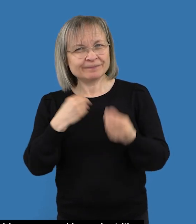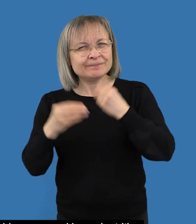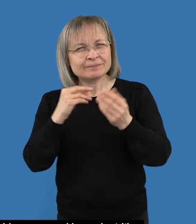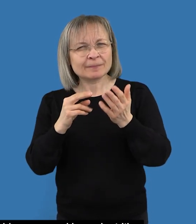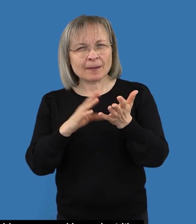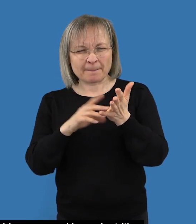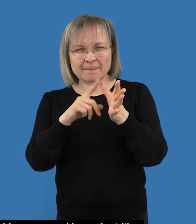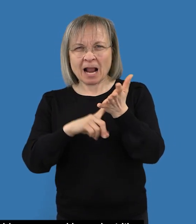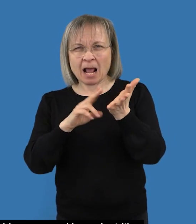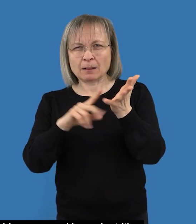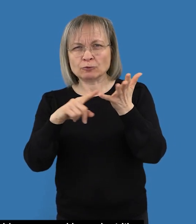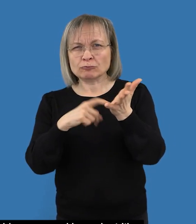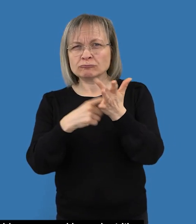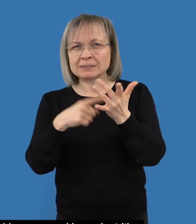by malnutrition.